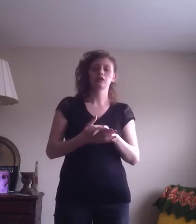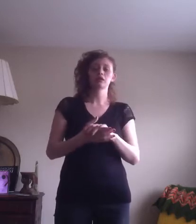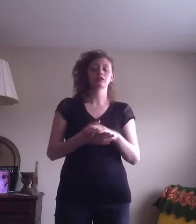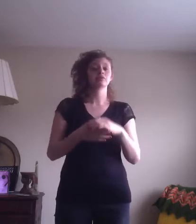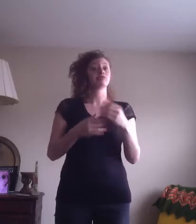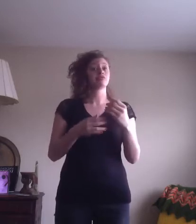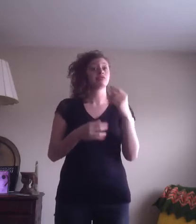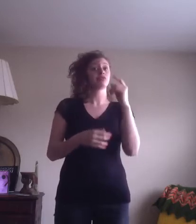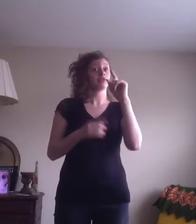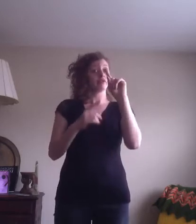line.